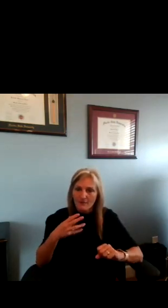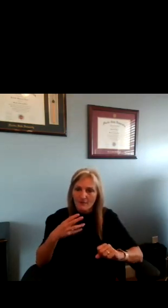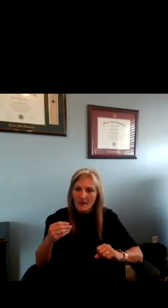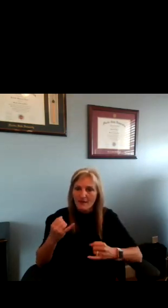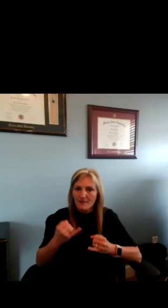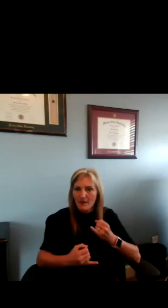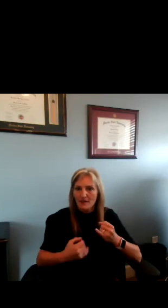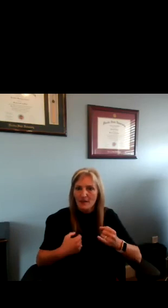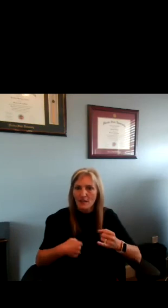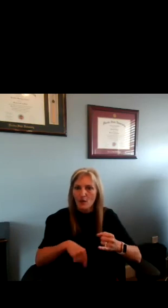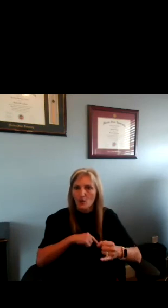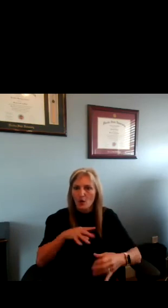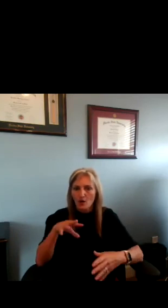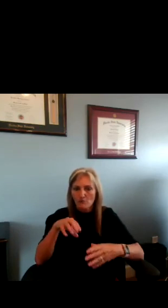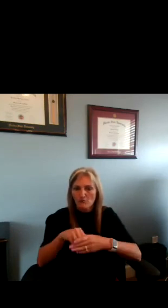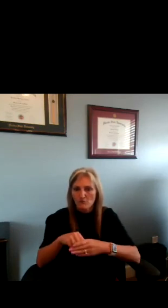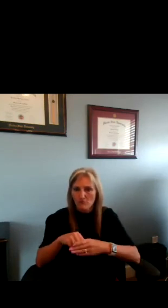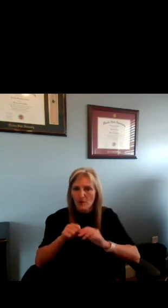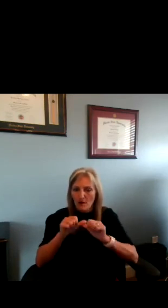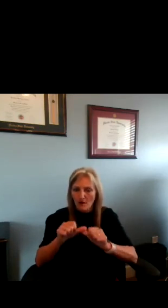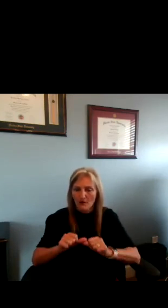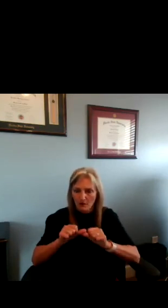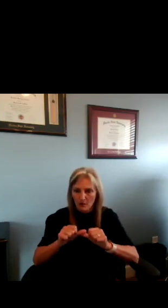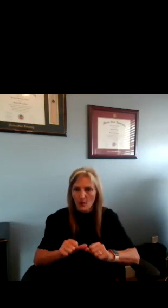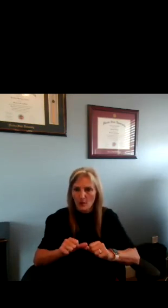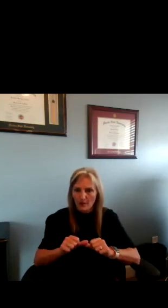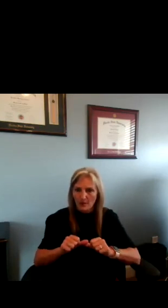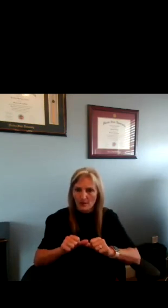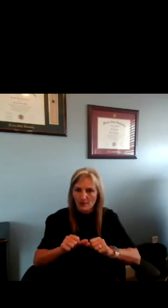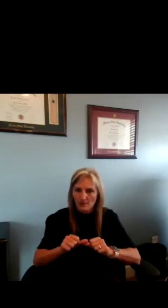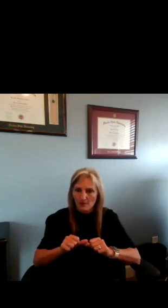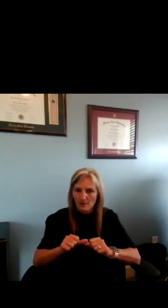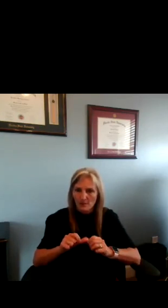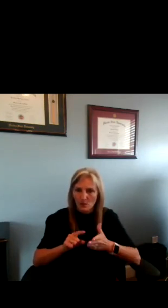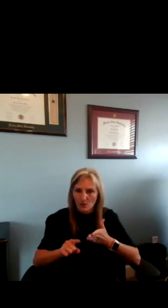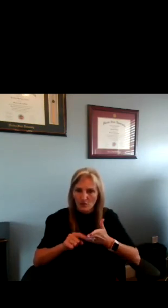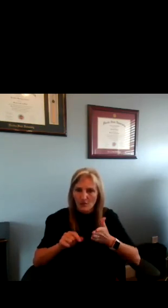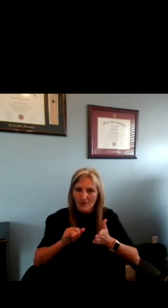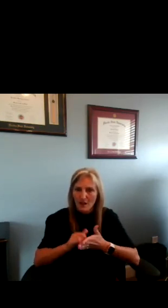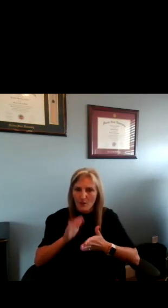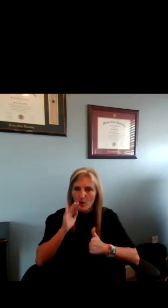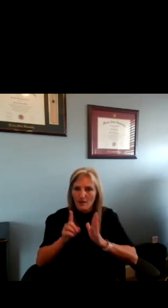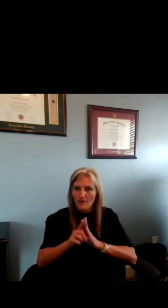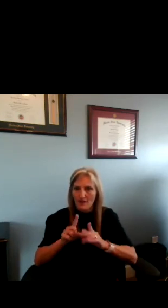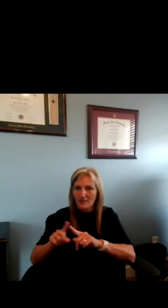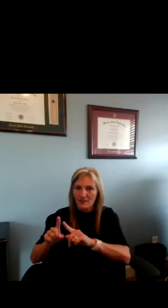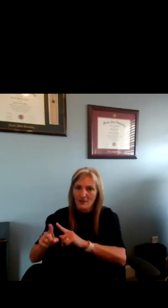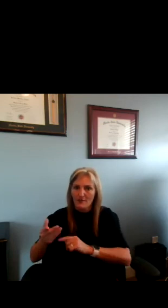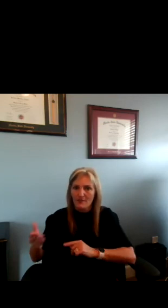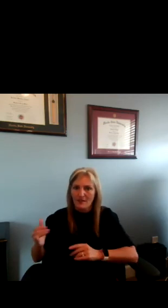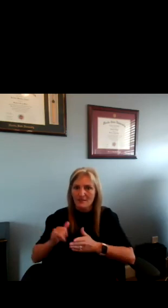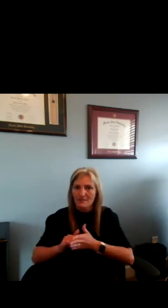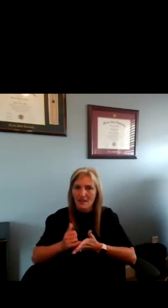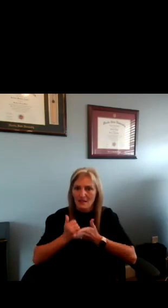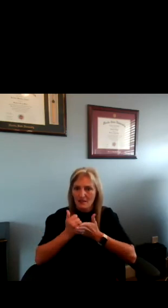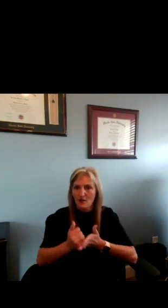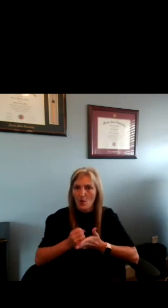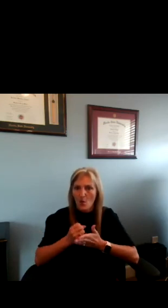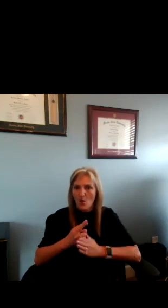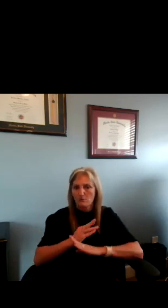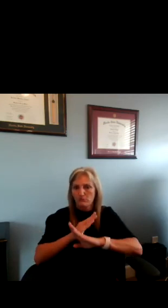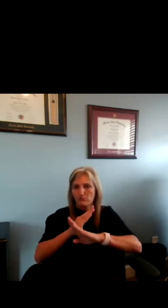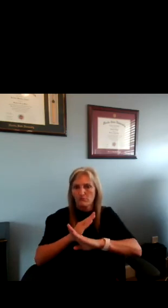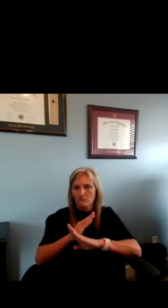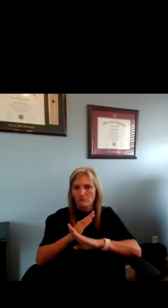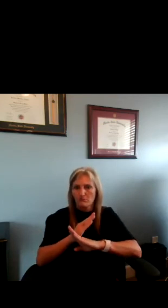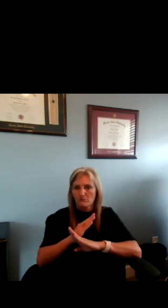finally, we're engaged in an ongoing process evaluation that will identify the different factors that have facilitated or obstructed the rollout